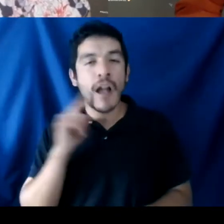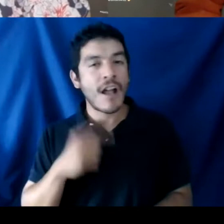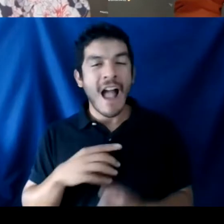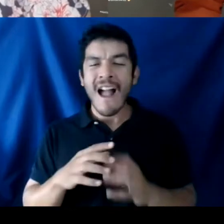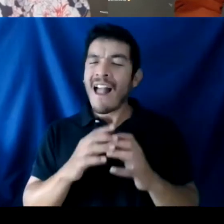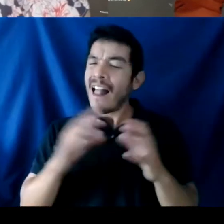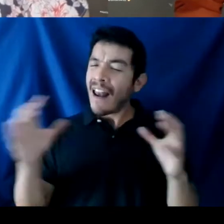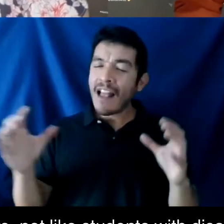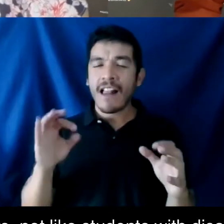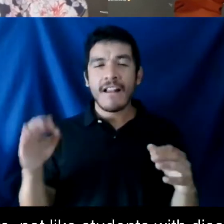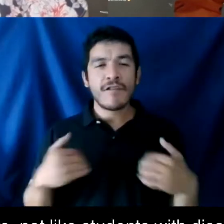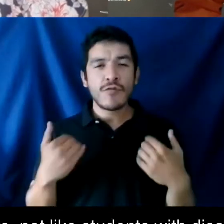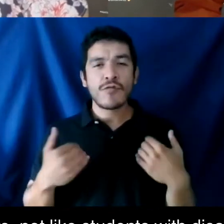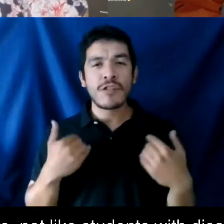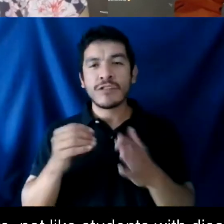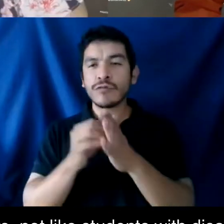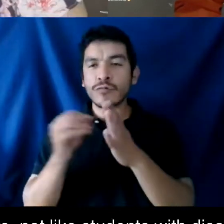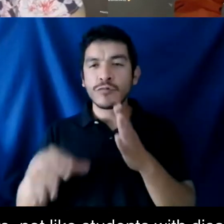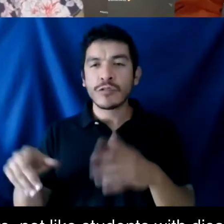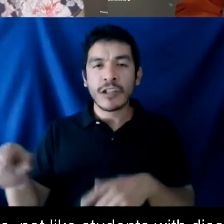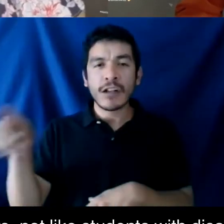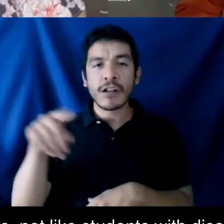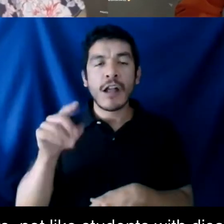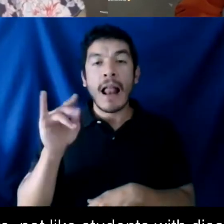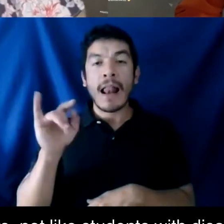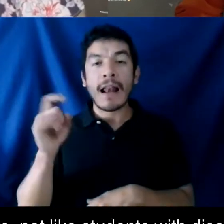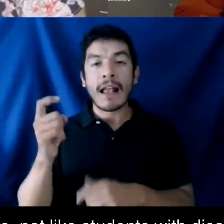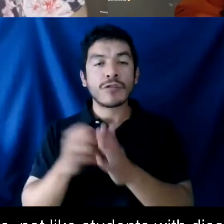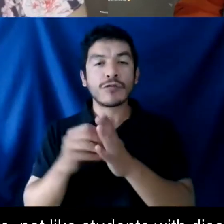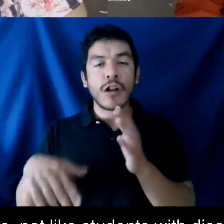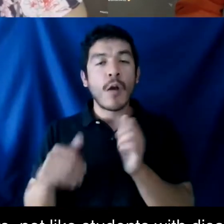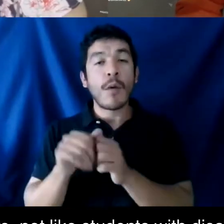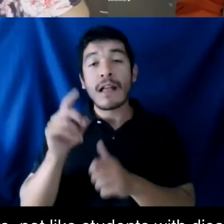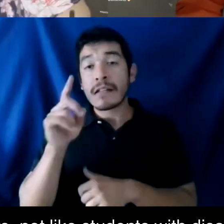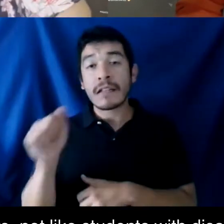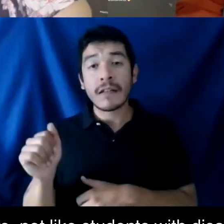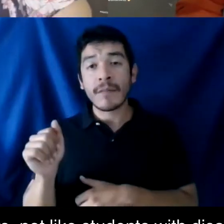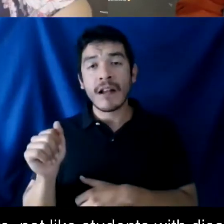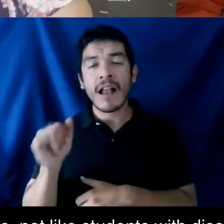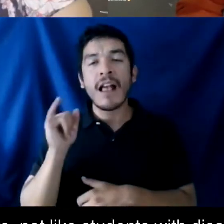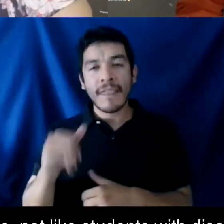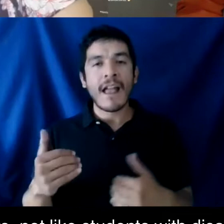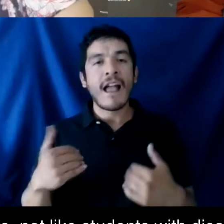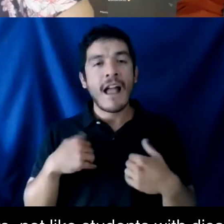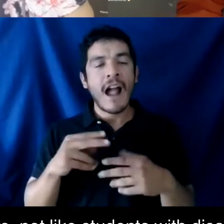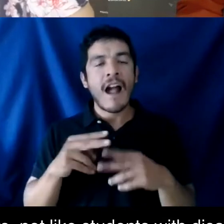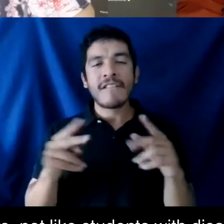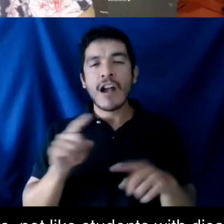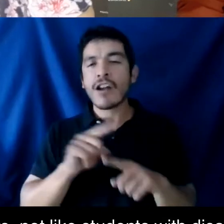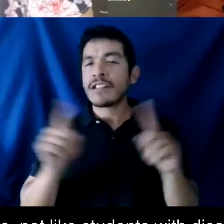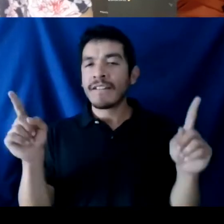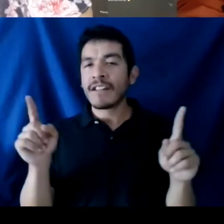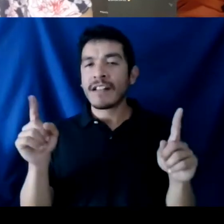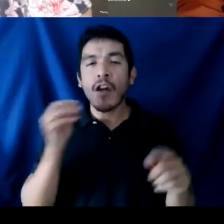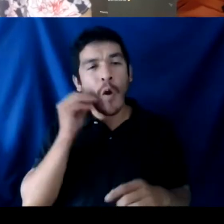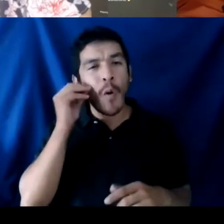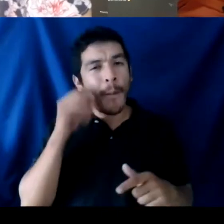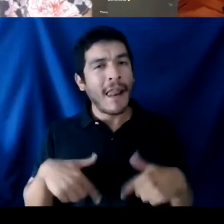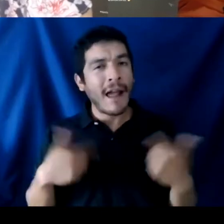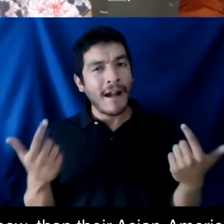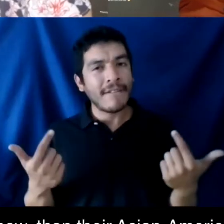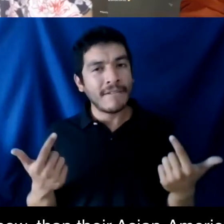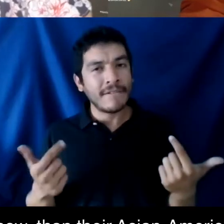thousands of students, Latinx students with disabilities, that have a very different home life,